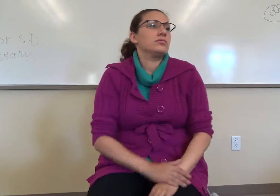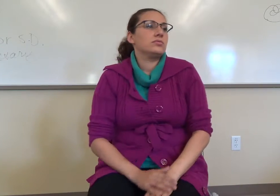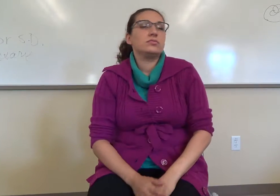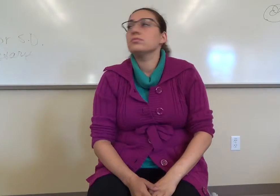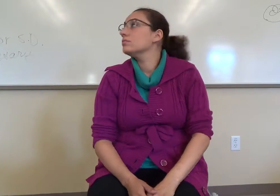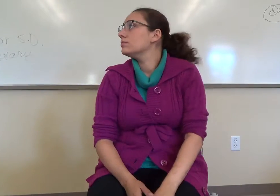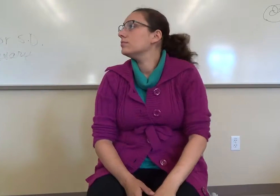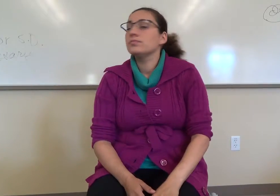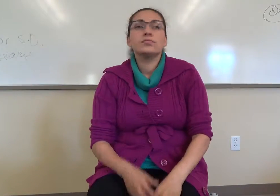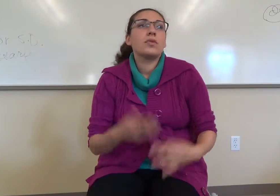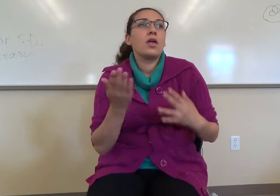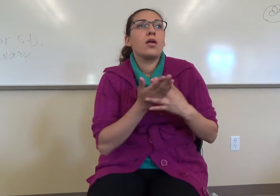a break until